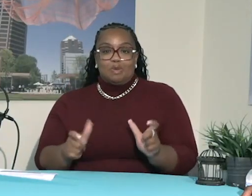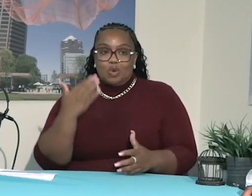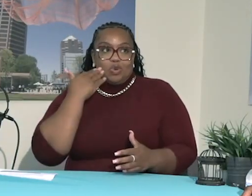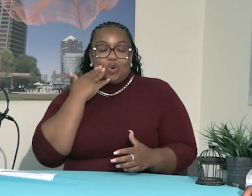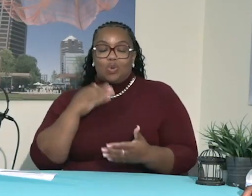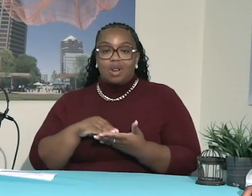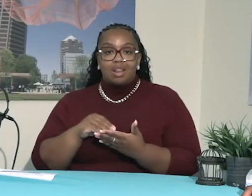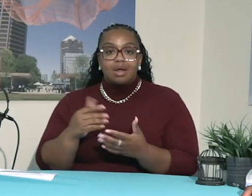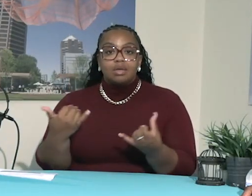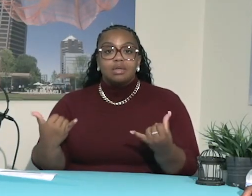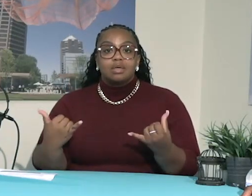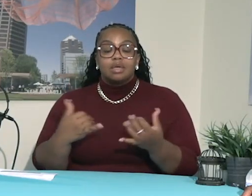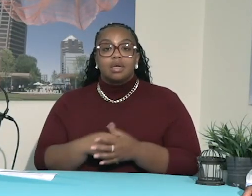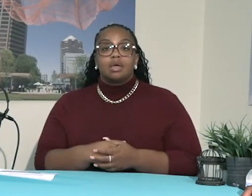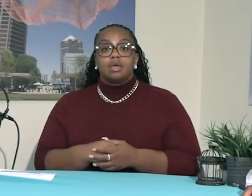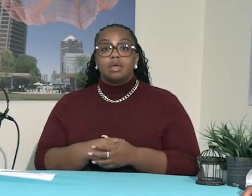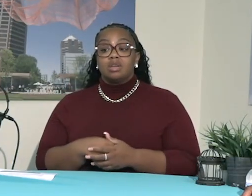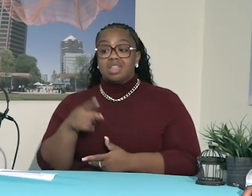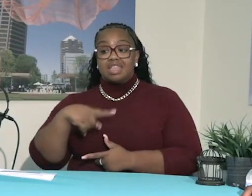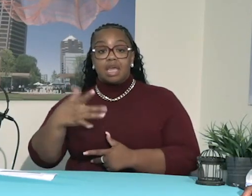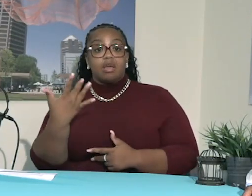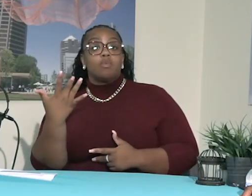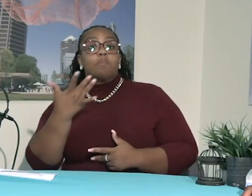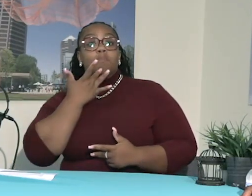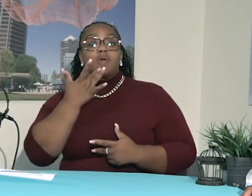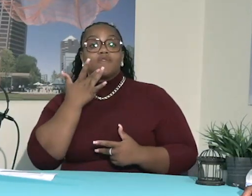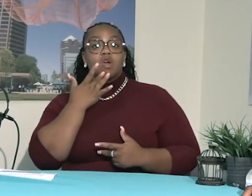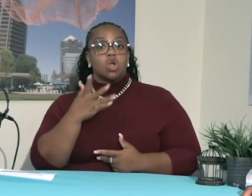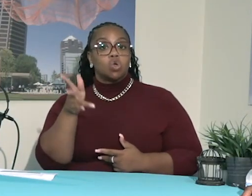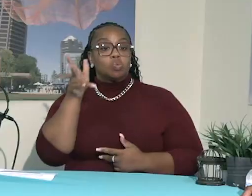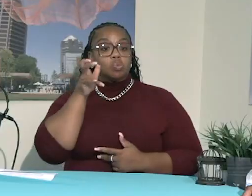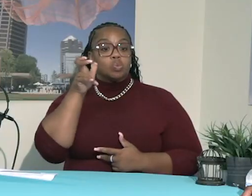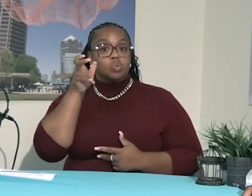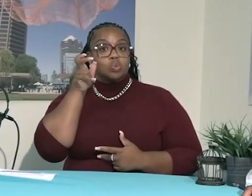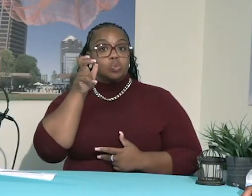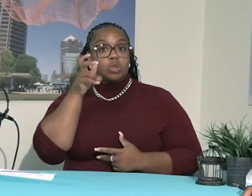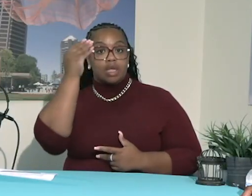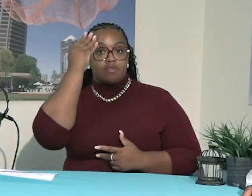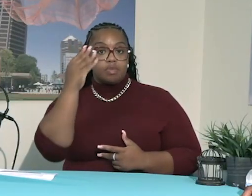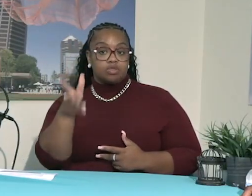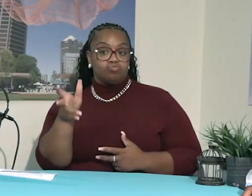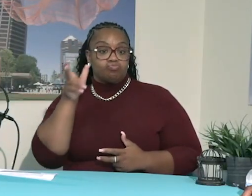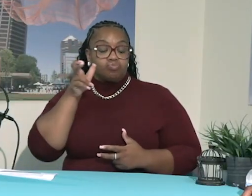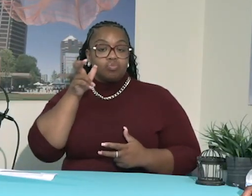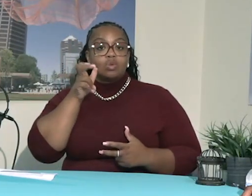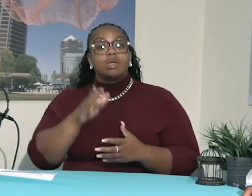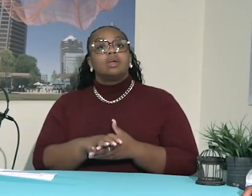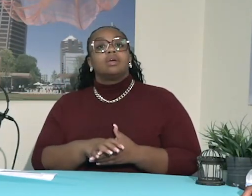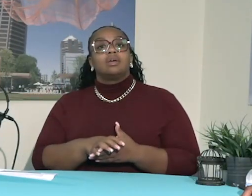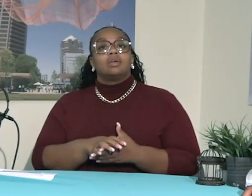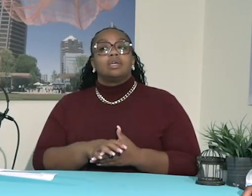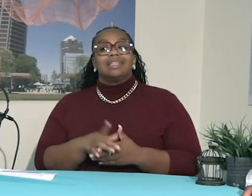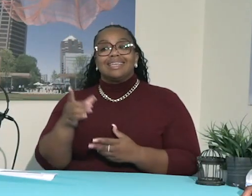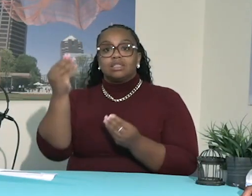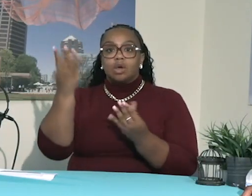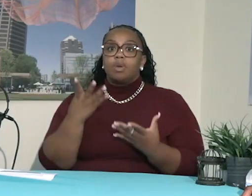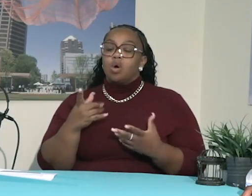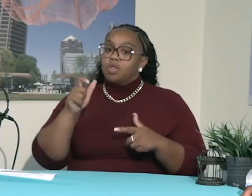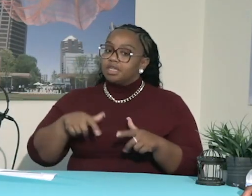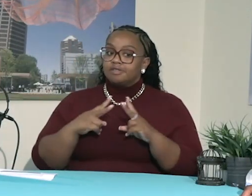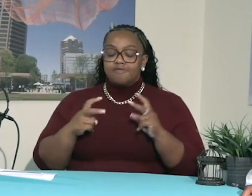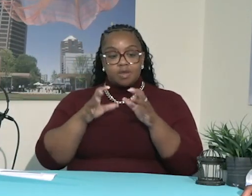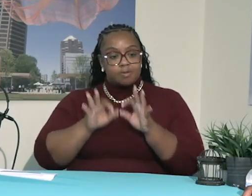when I've met with those individuals, they've told me, like, this is groundbreaking. It's revolutionary. It's innovative. And then when we talk about